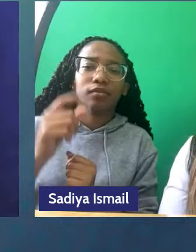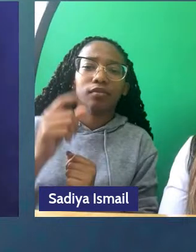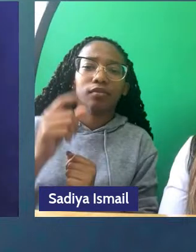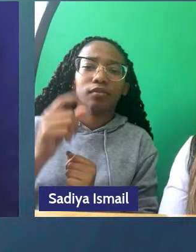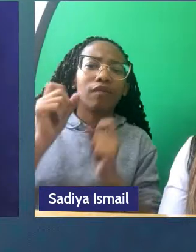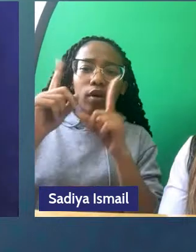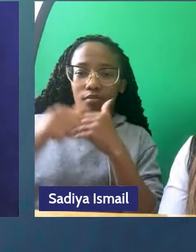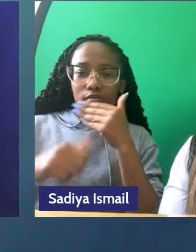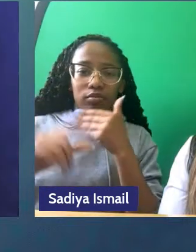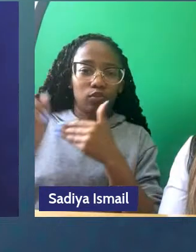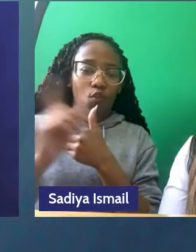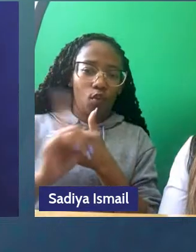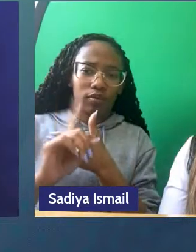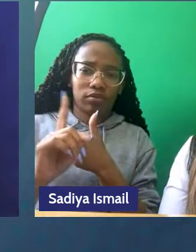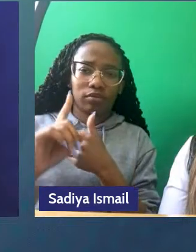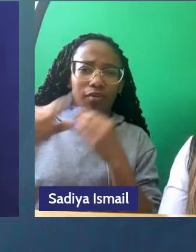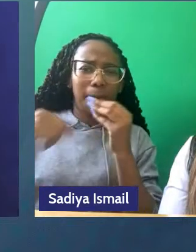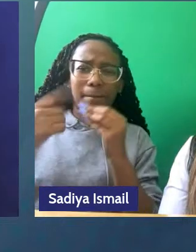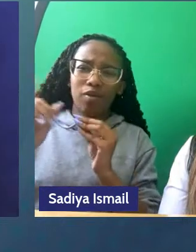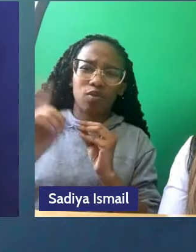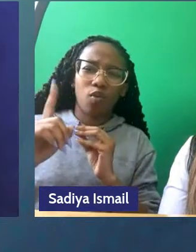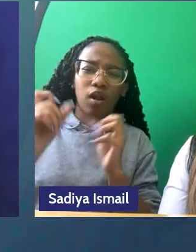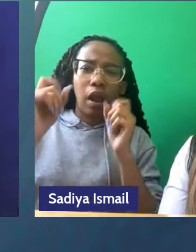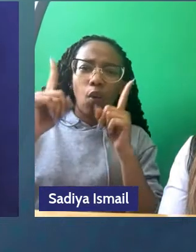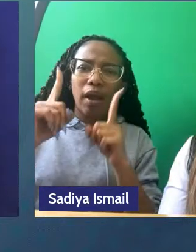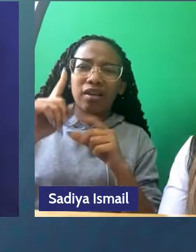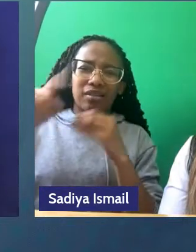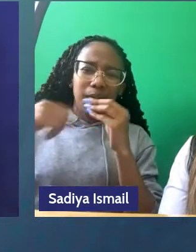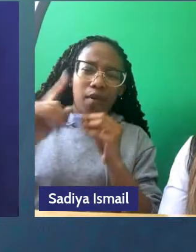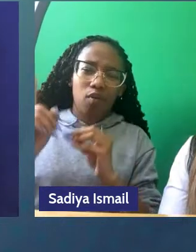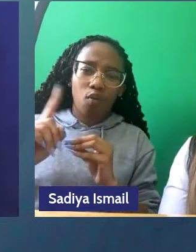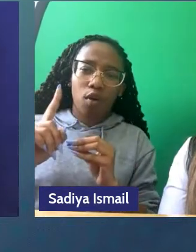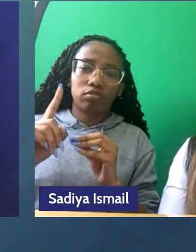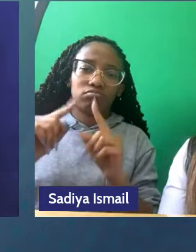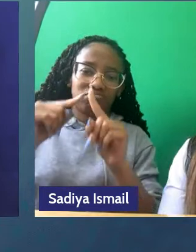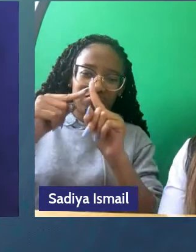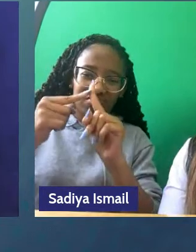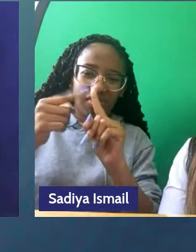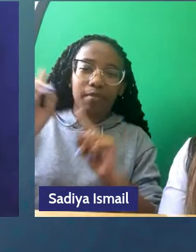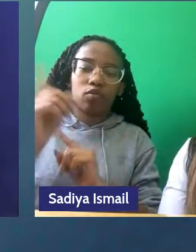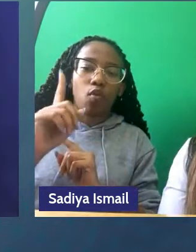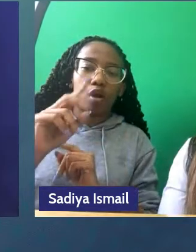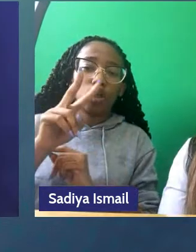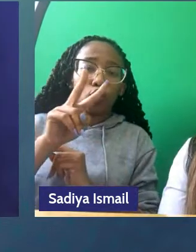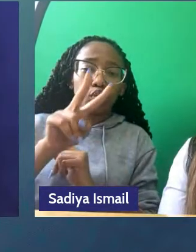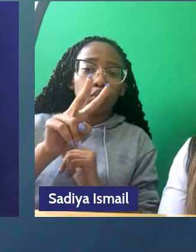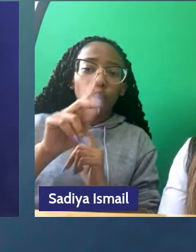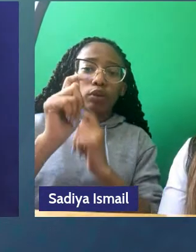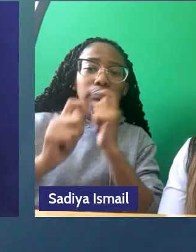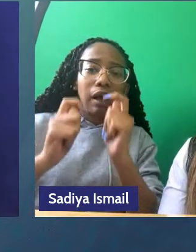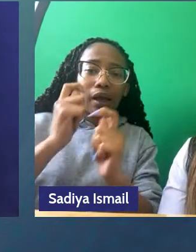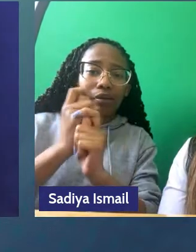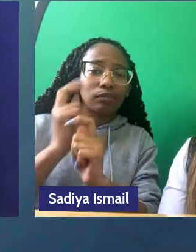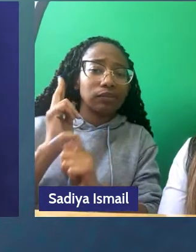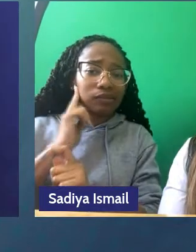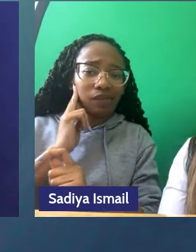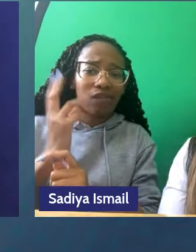people? I also understand there are two types of deafness. Can you explain to us what that is?